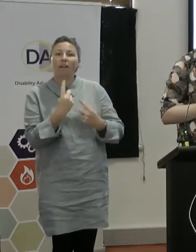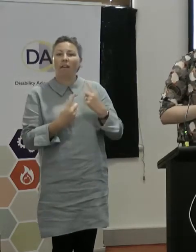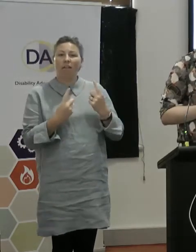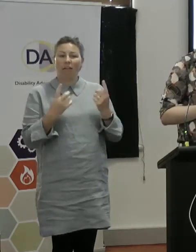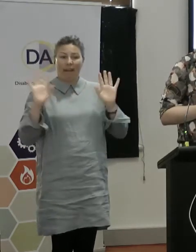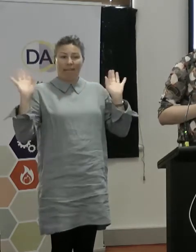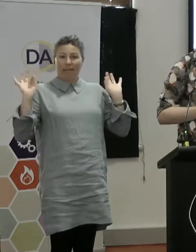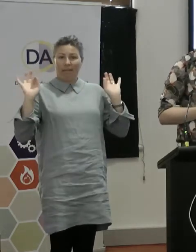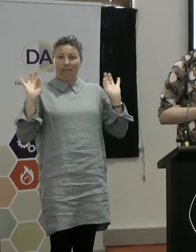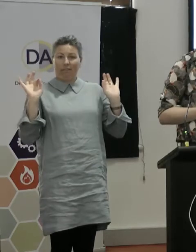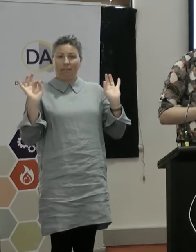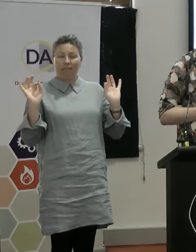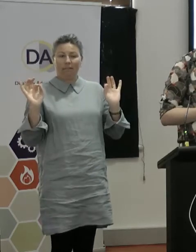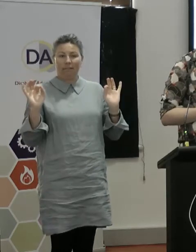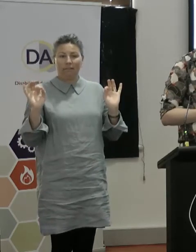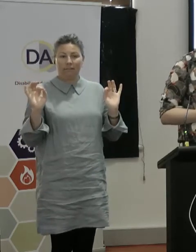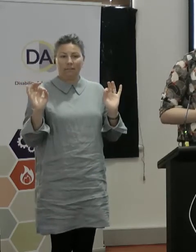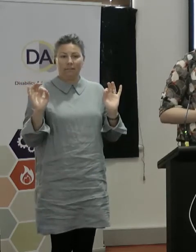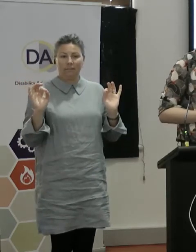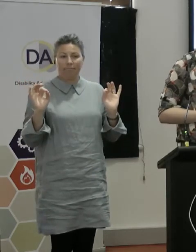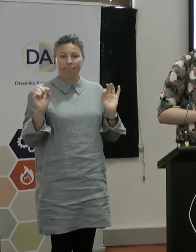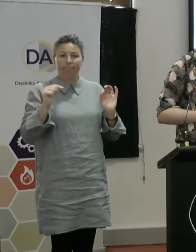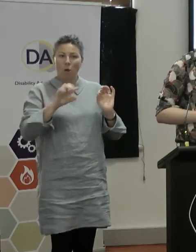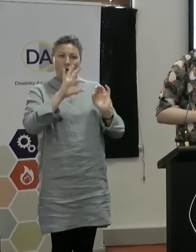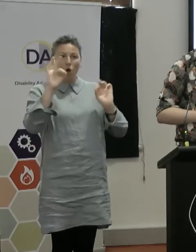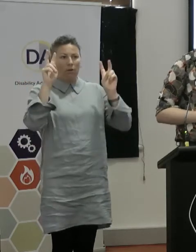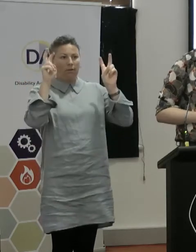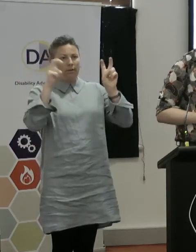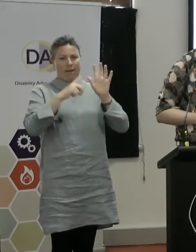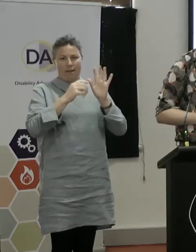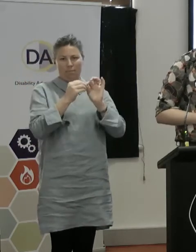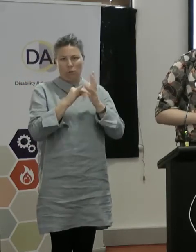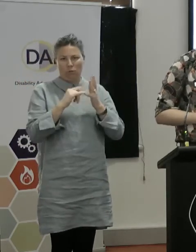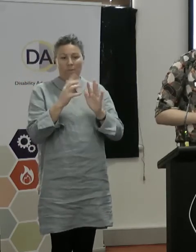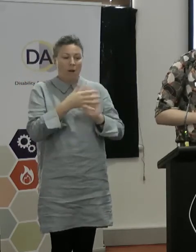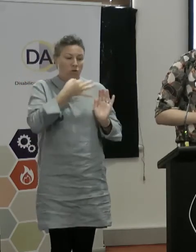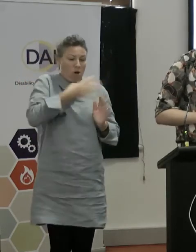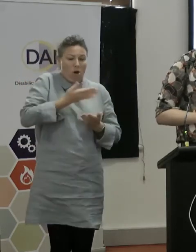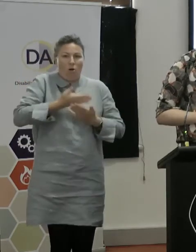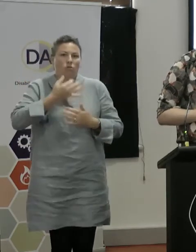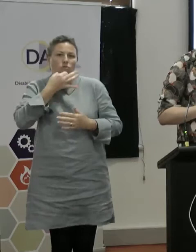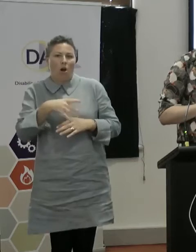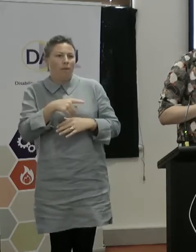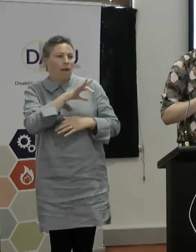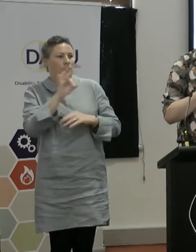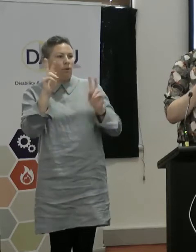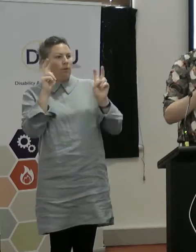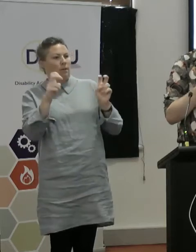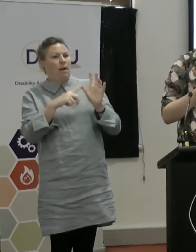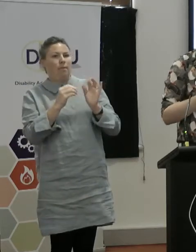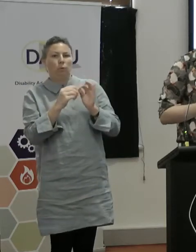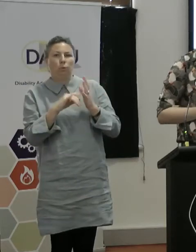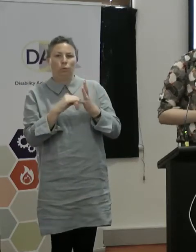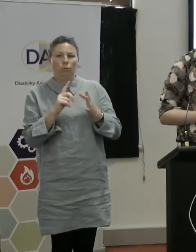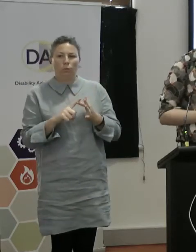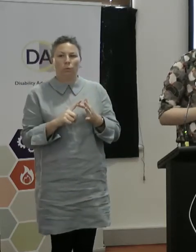in that exposure level, it's not abuse within the scope of the scheme. So to say that a bit